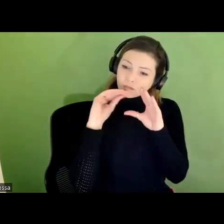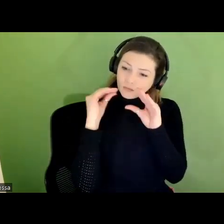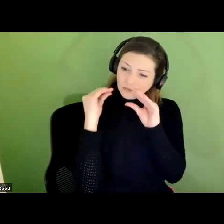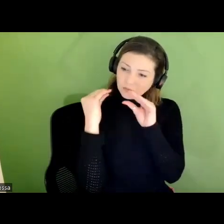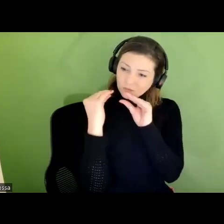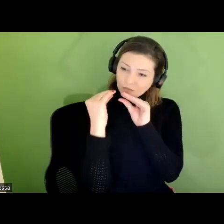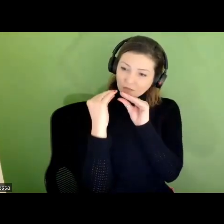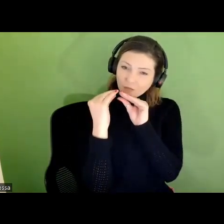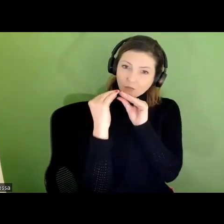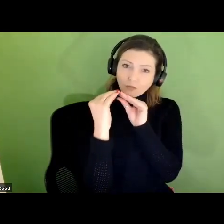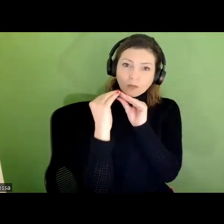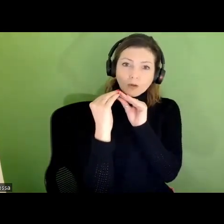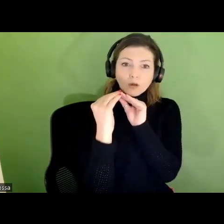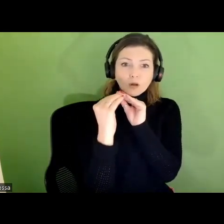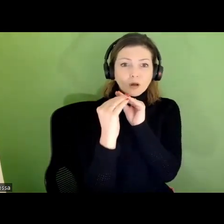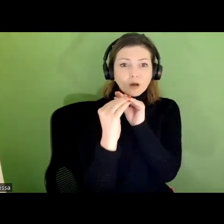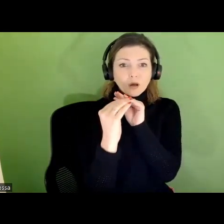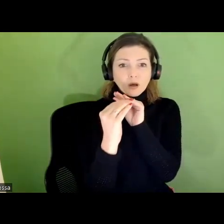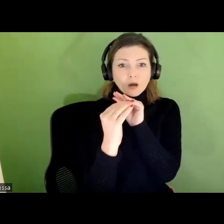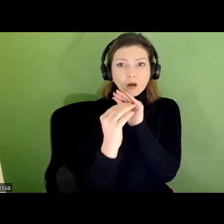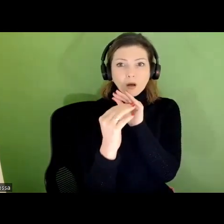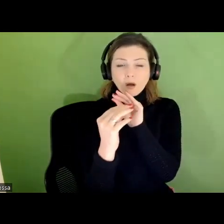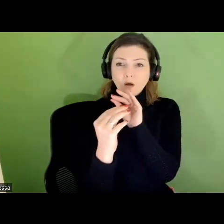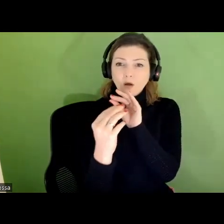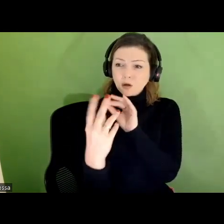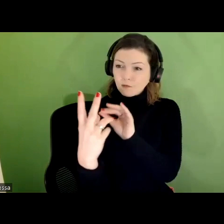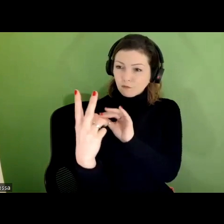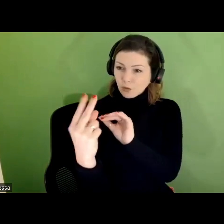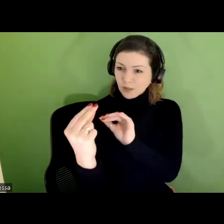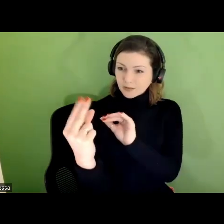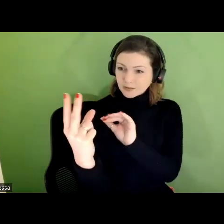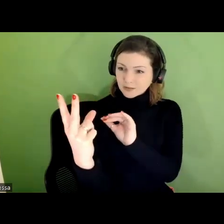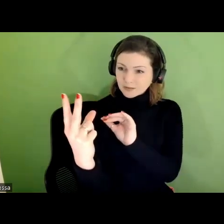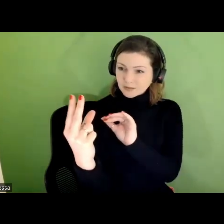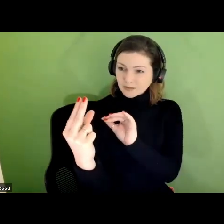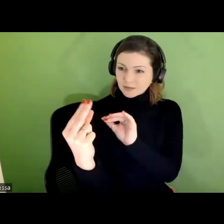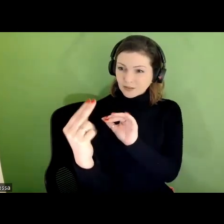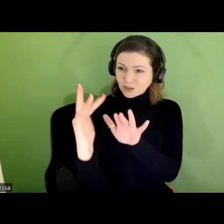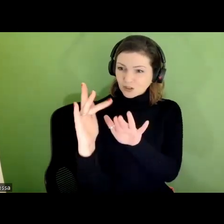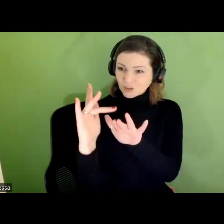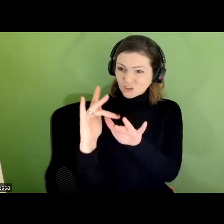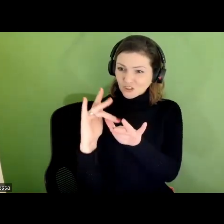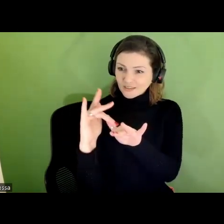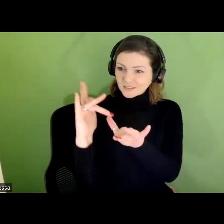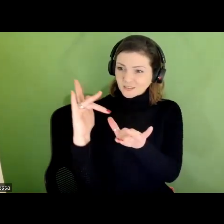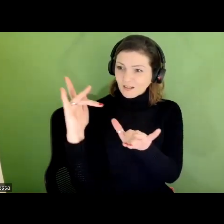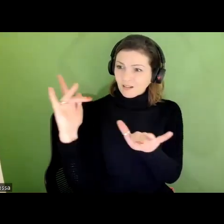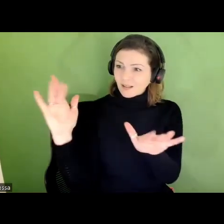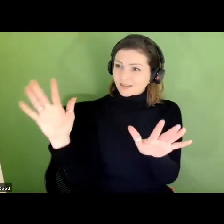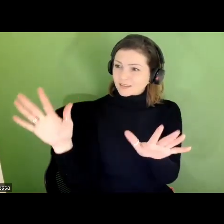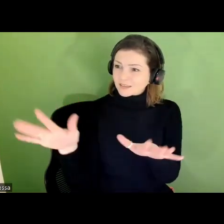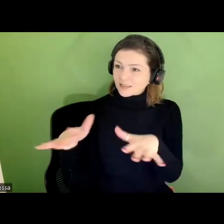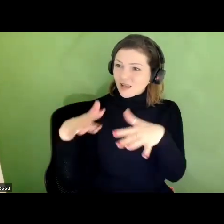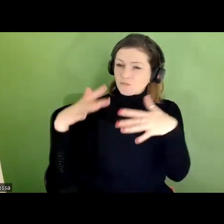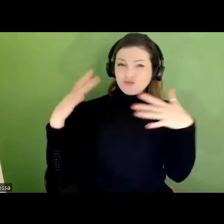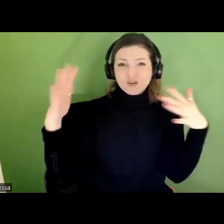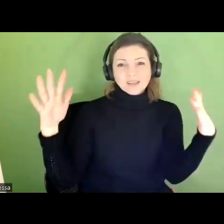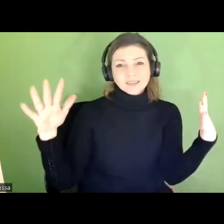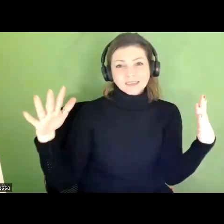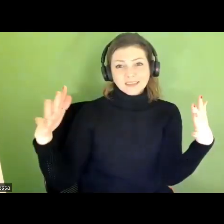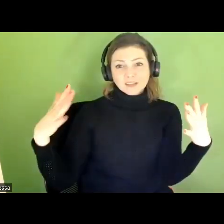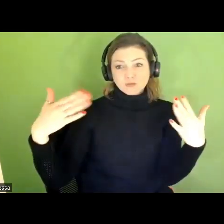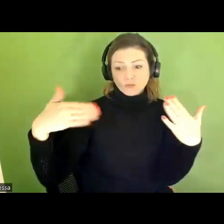mine. His voice gentle as a sighing breeze. His probing